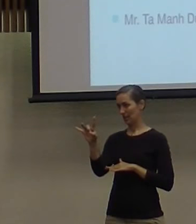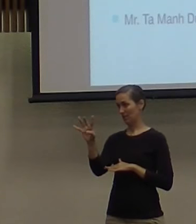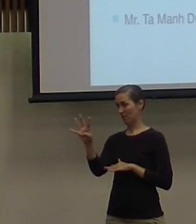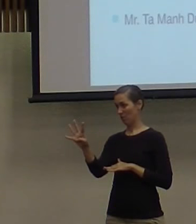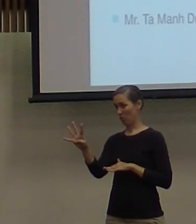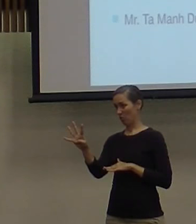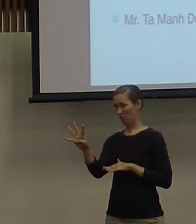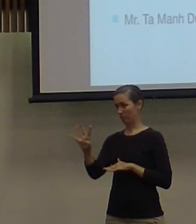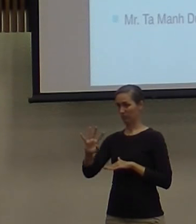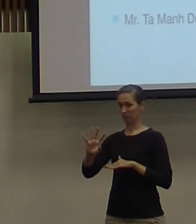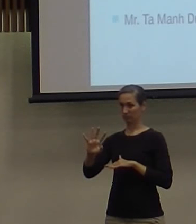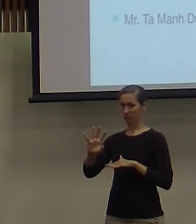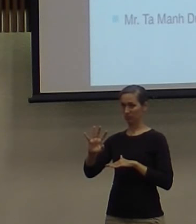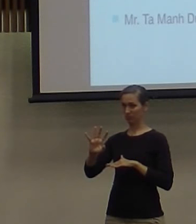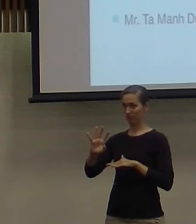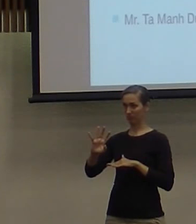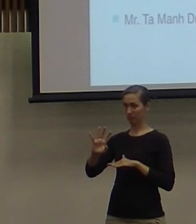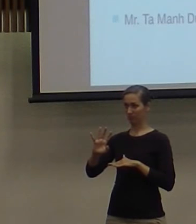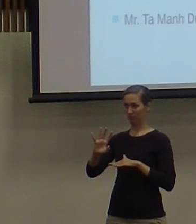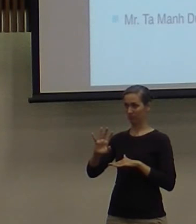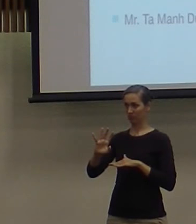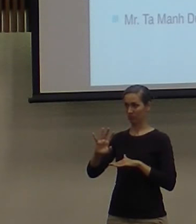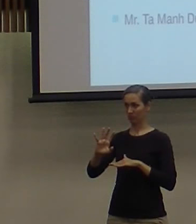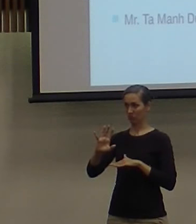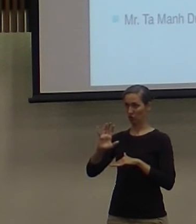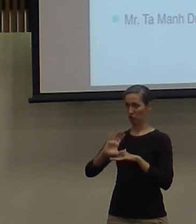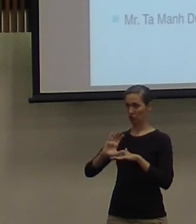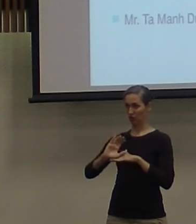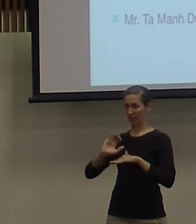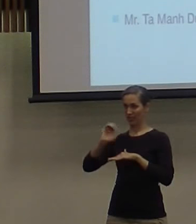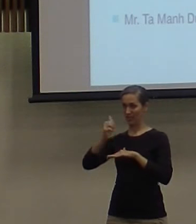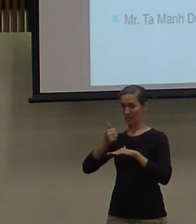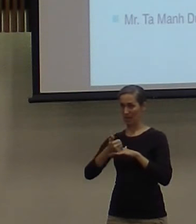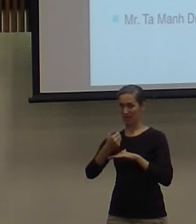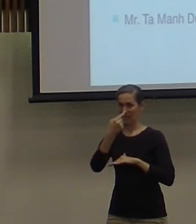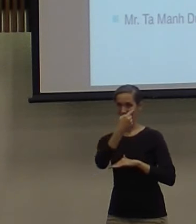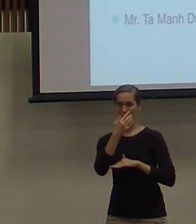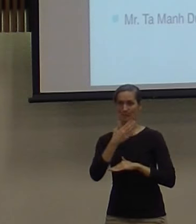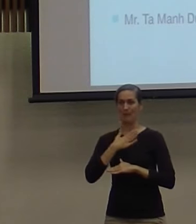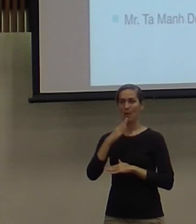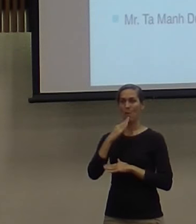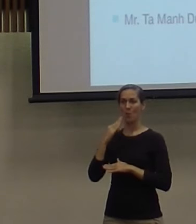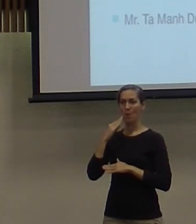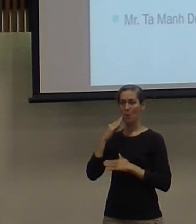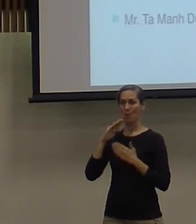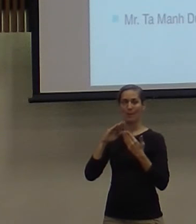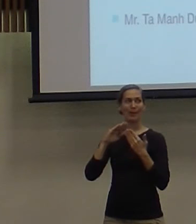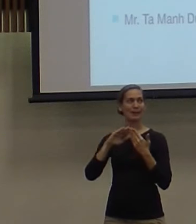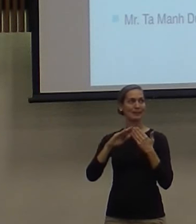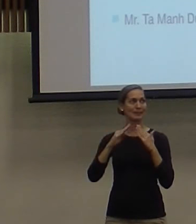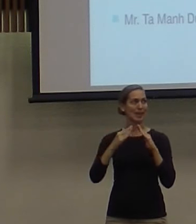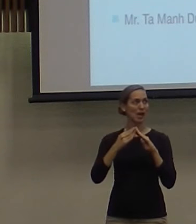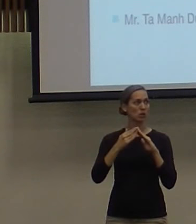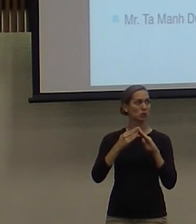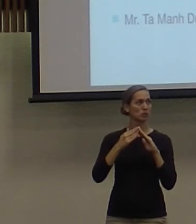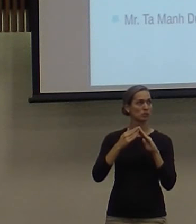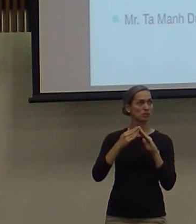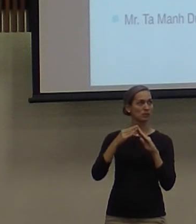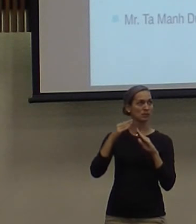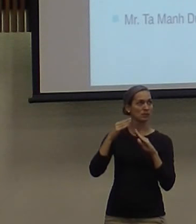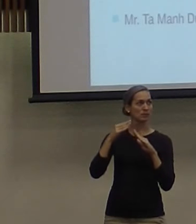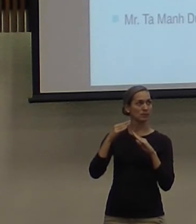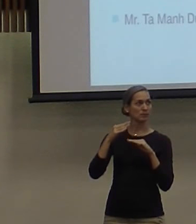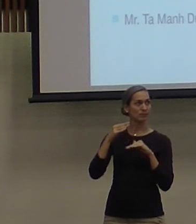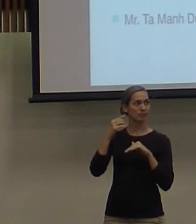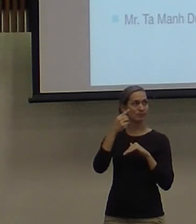the establishment of the Dầu Tiếng Church. This is my hometown, Dầu Tiếng Bình Dương, of Vietnam. So this is